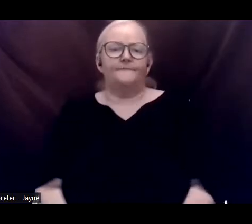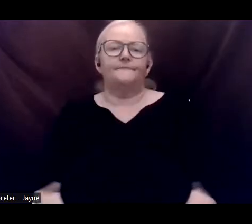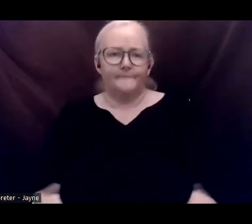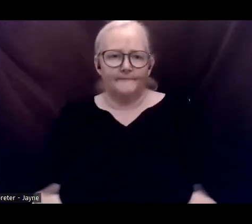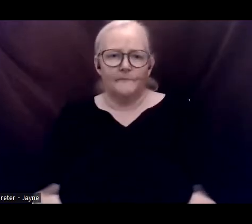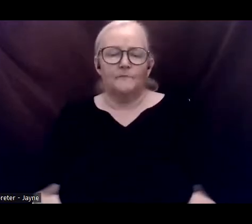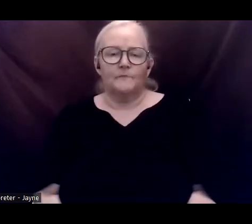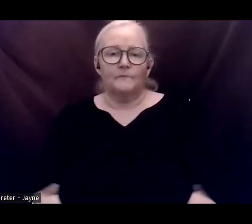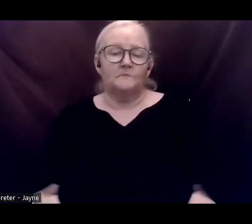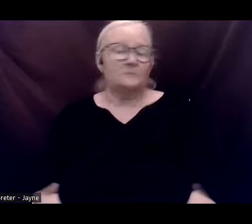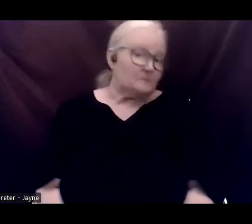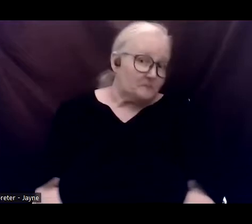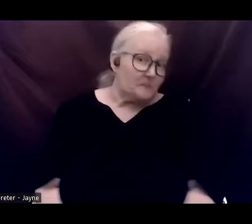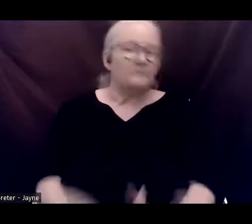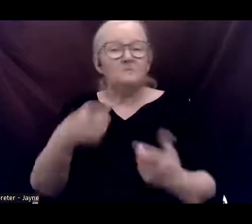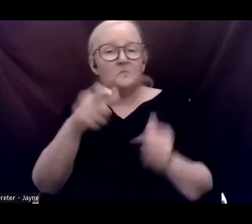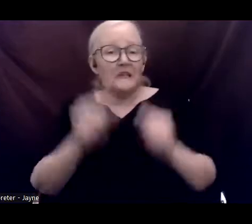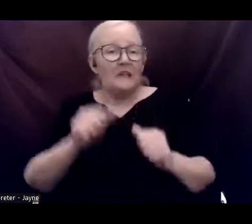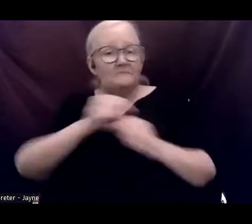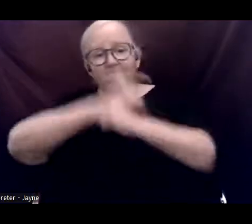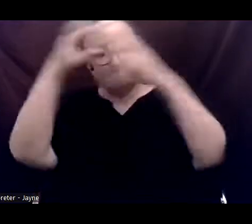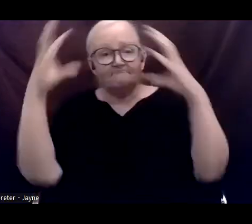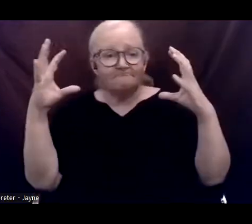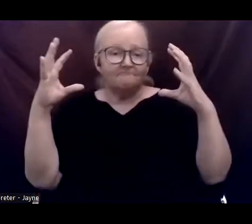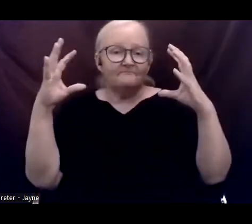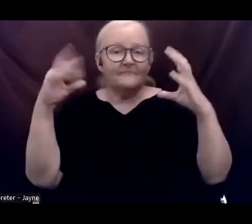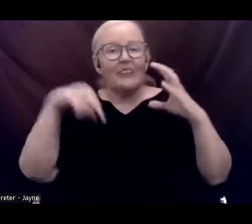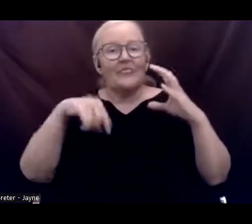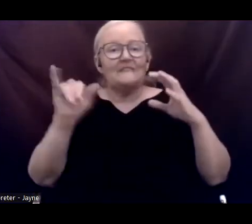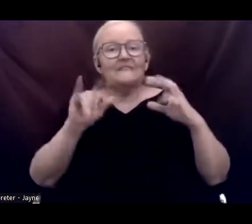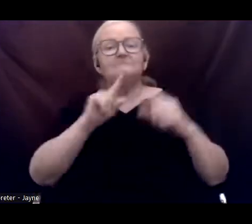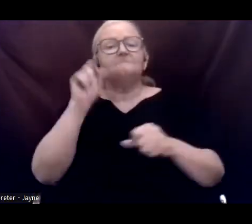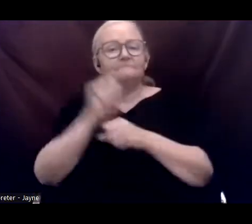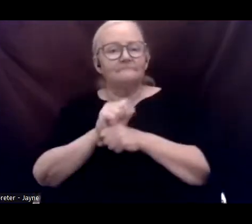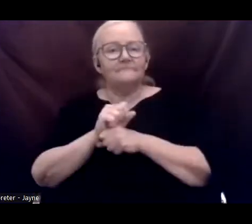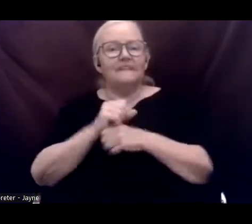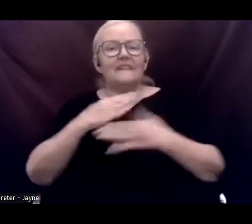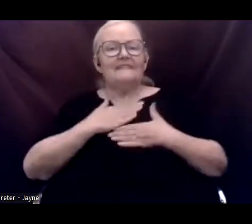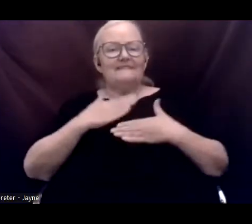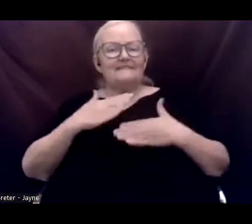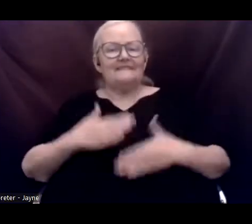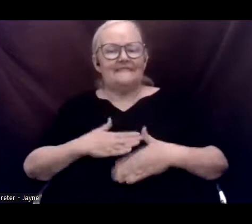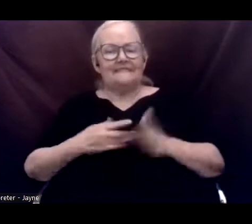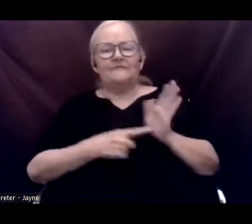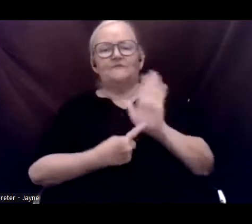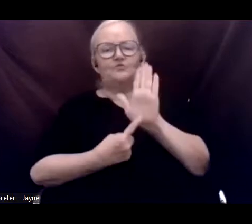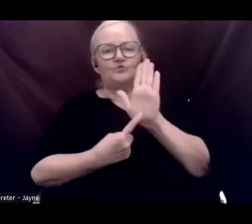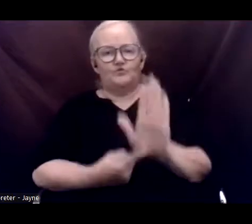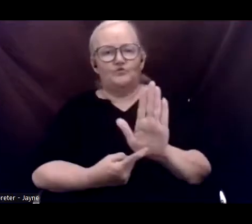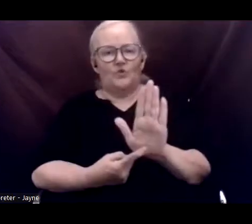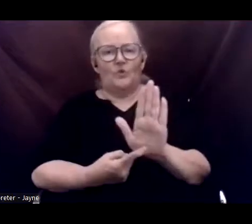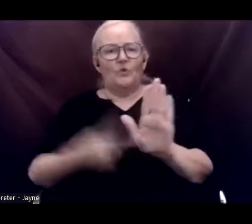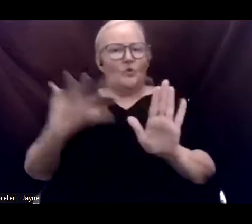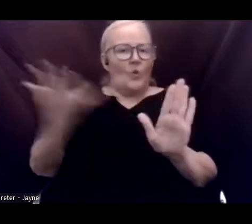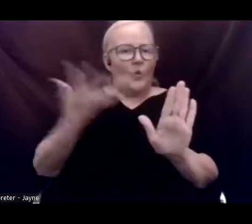If it helps, imagine this as a physical representation of your inward